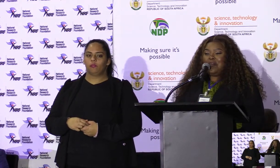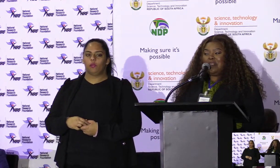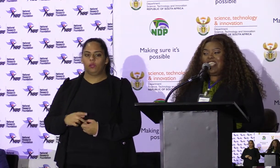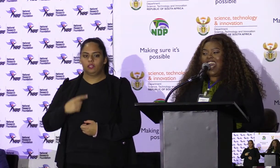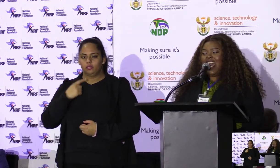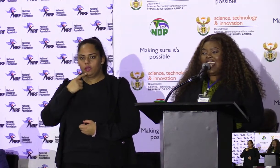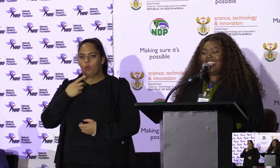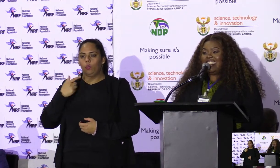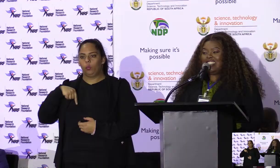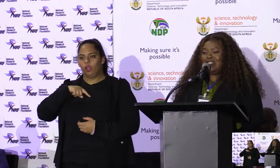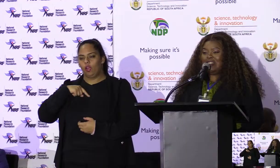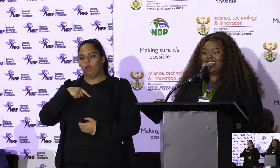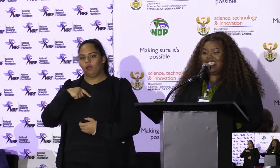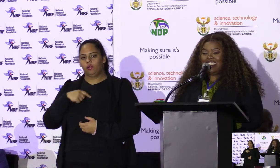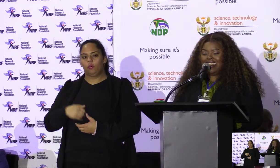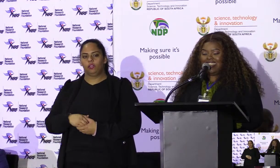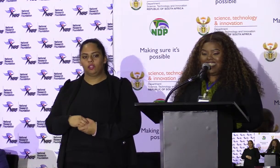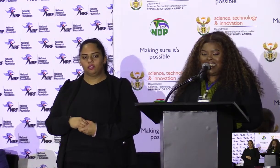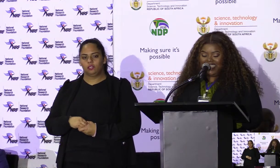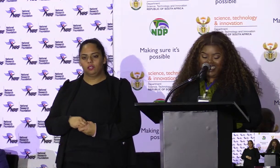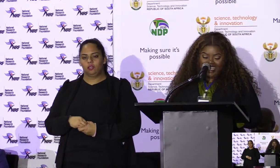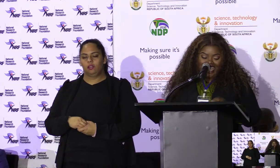We are the future.